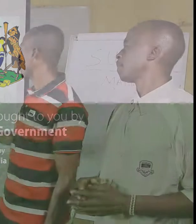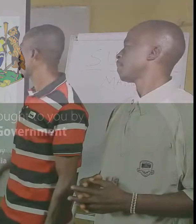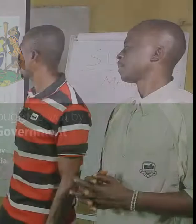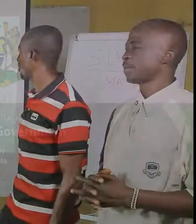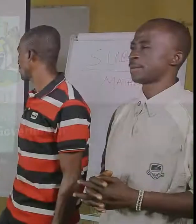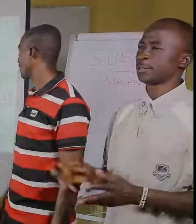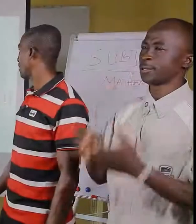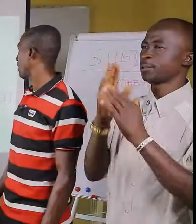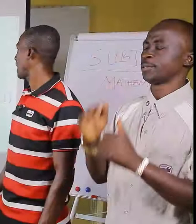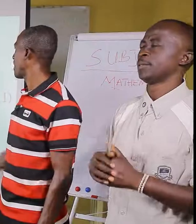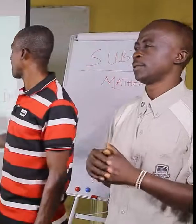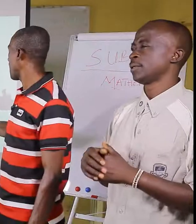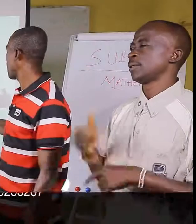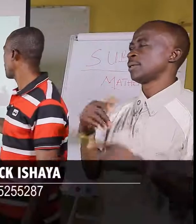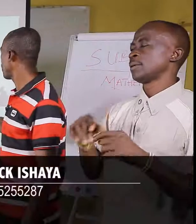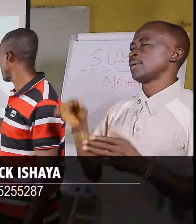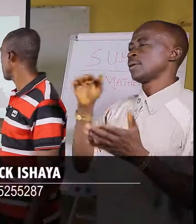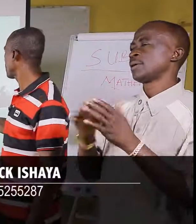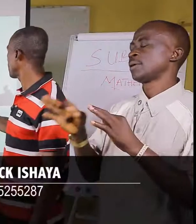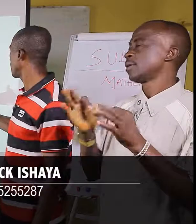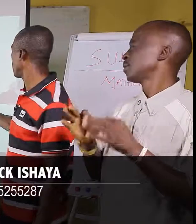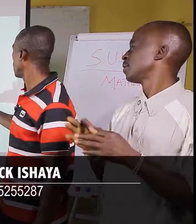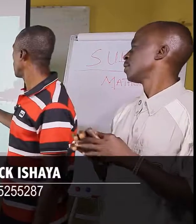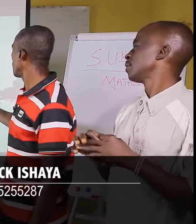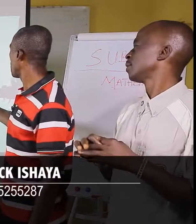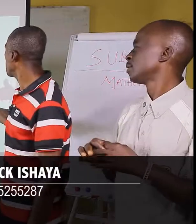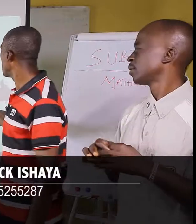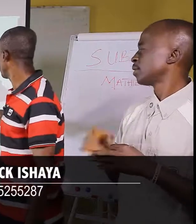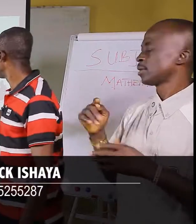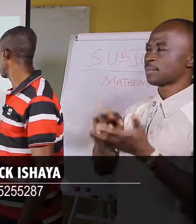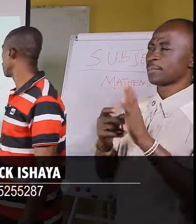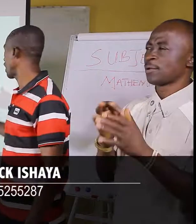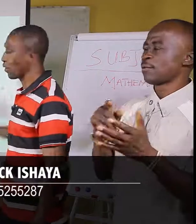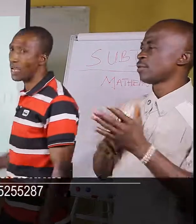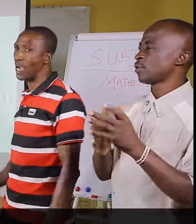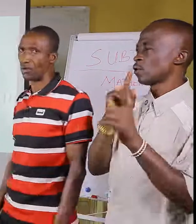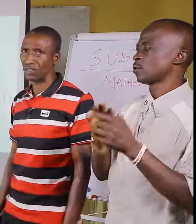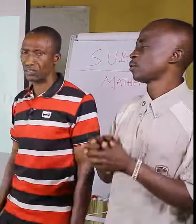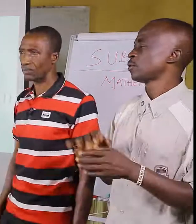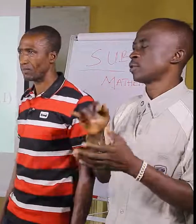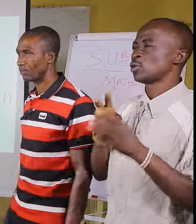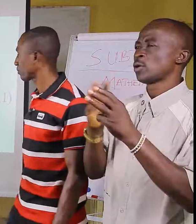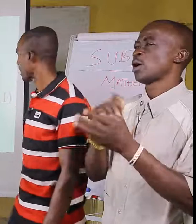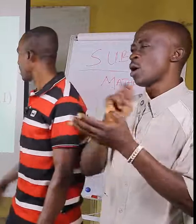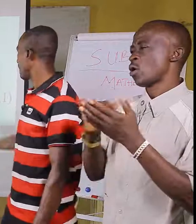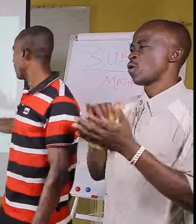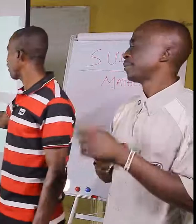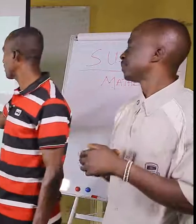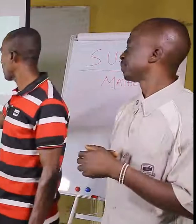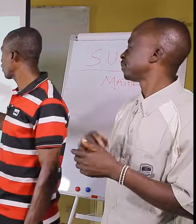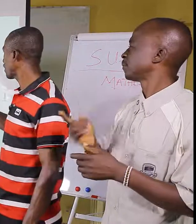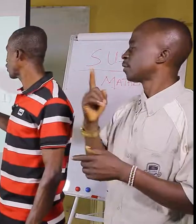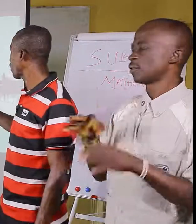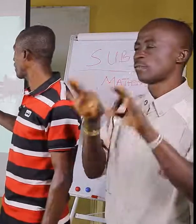My dear students, let me again explain the meaning of this solution the way I wrote it. The